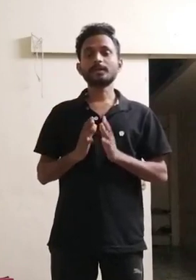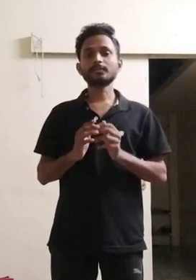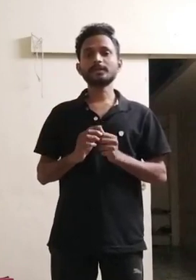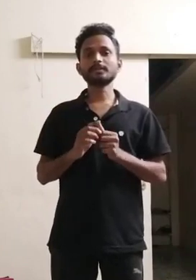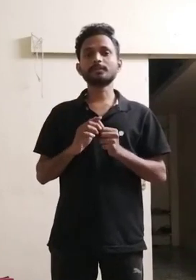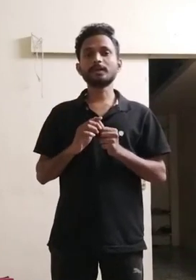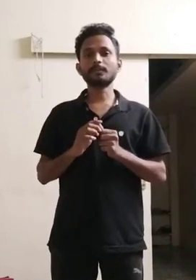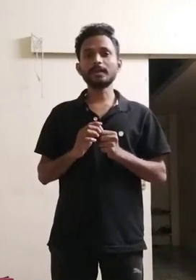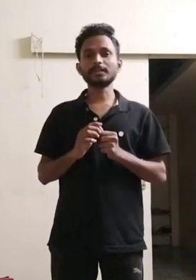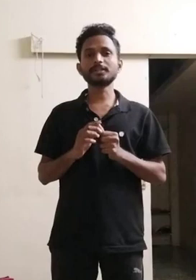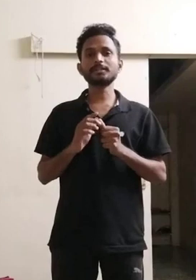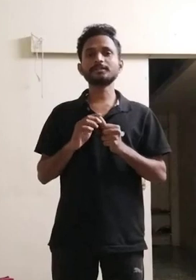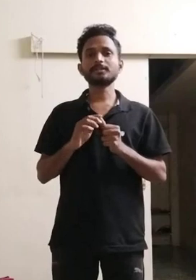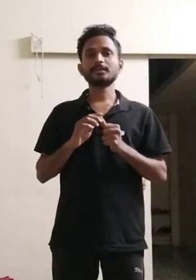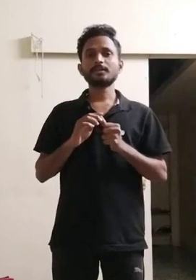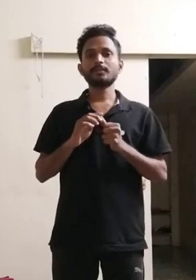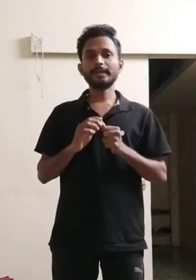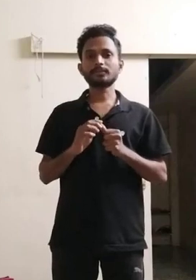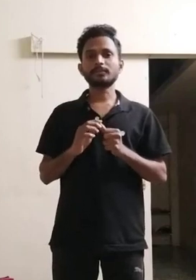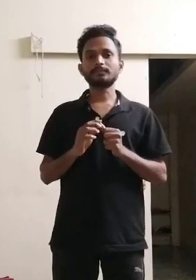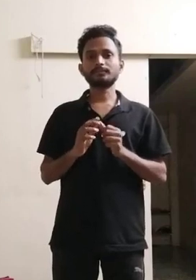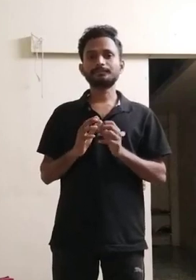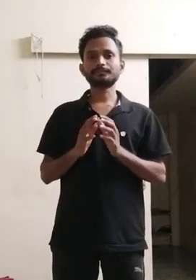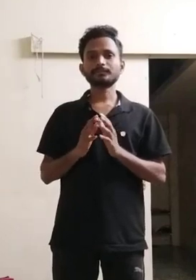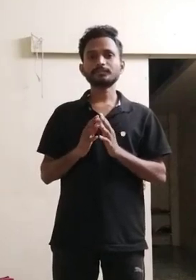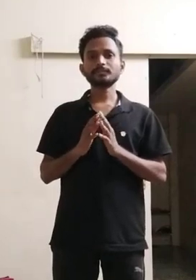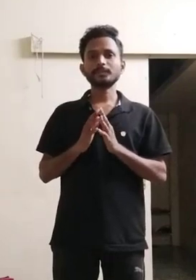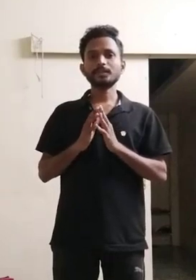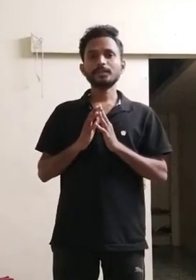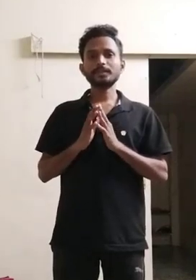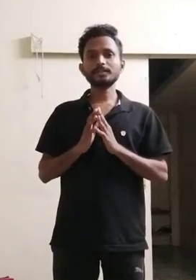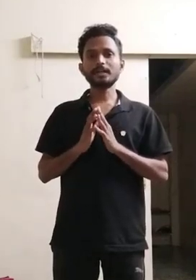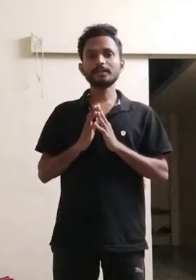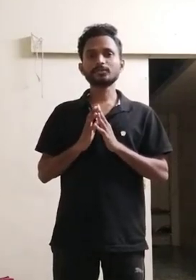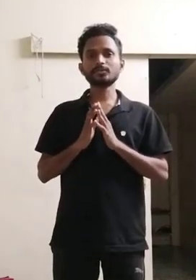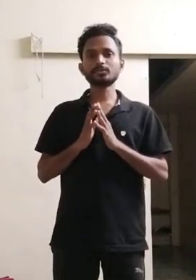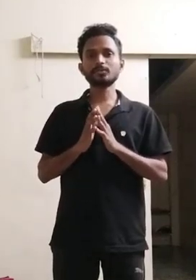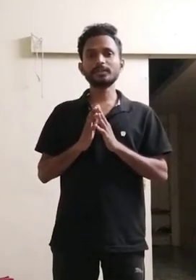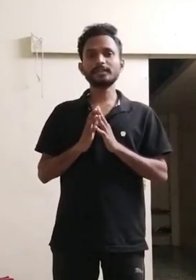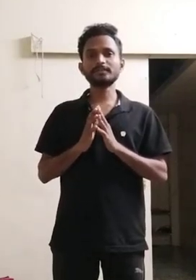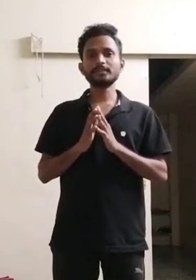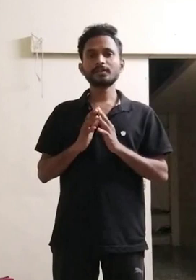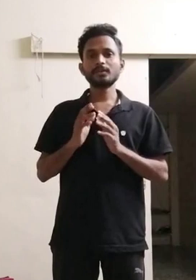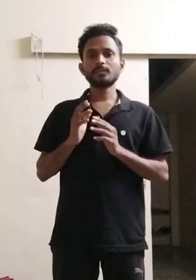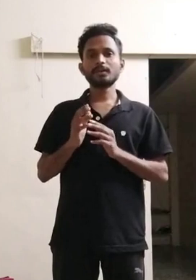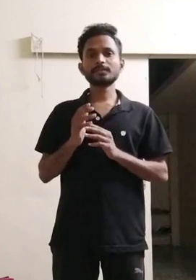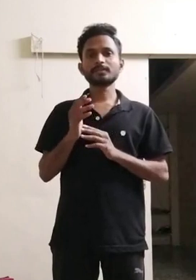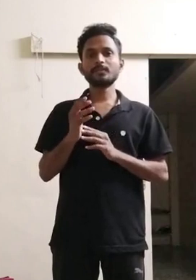First one is in compilation is bytecode. In Java source code is first